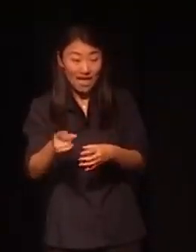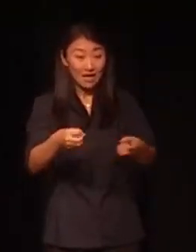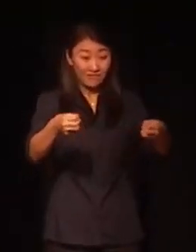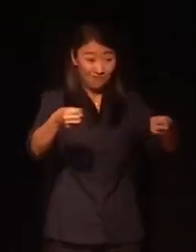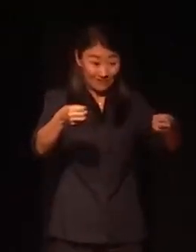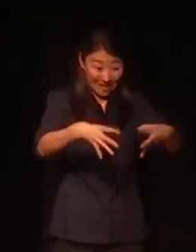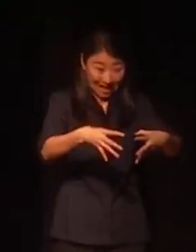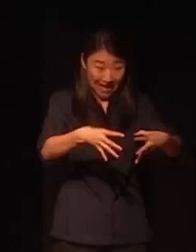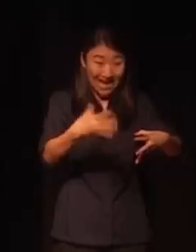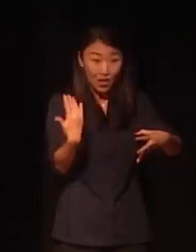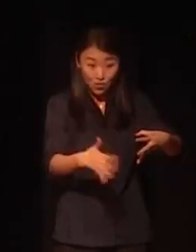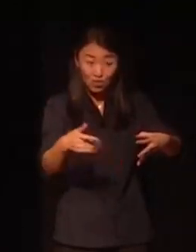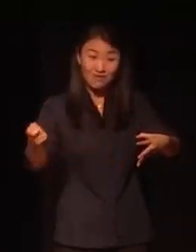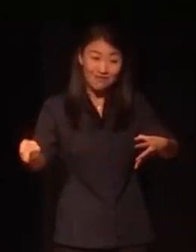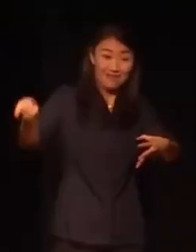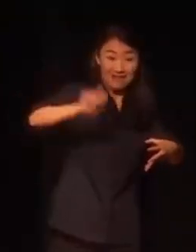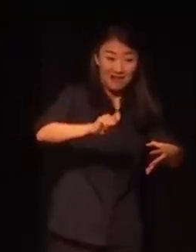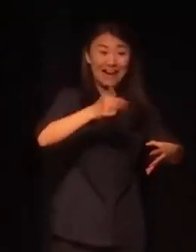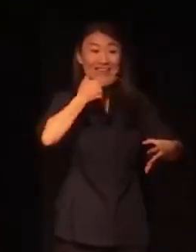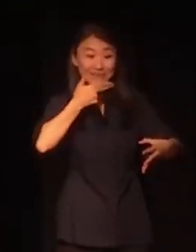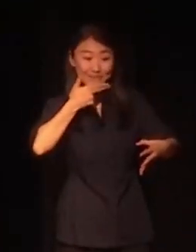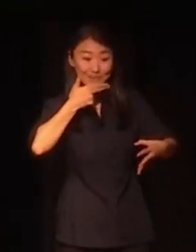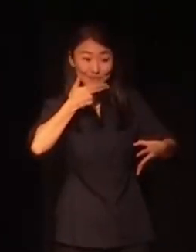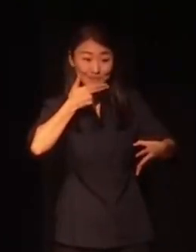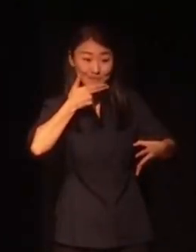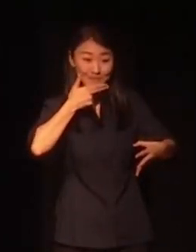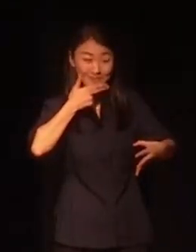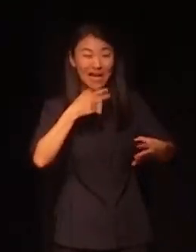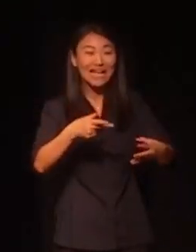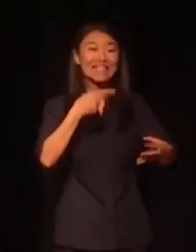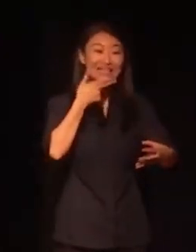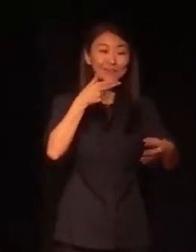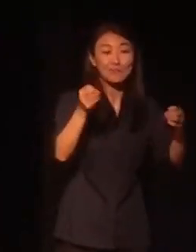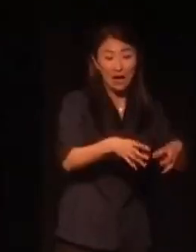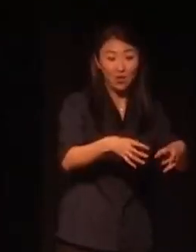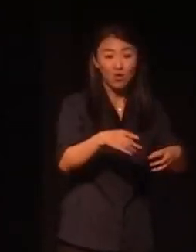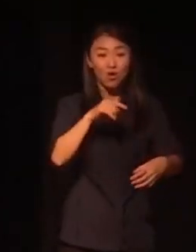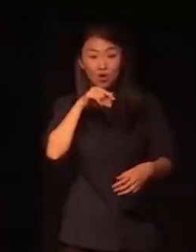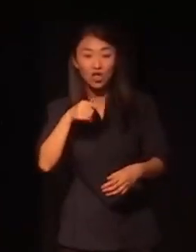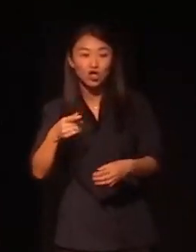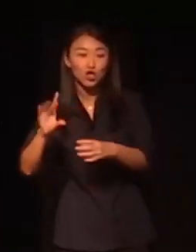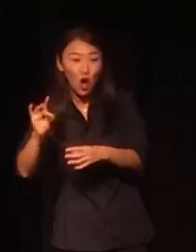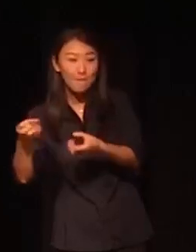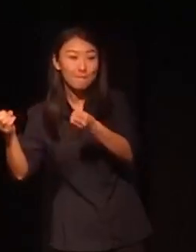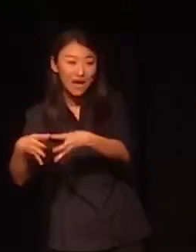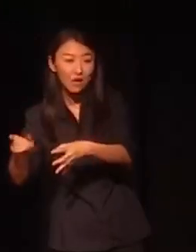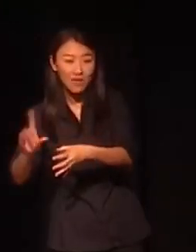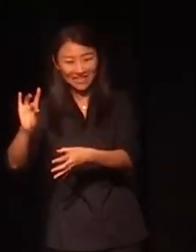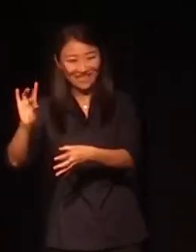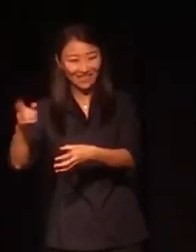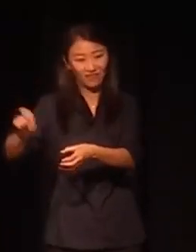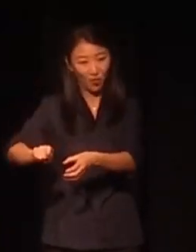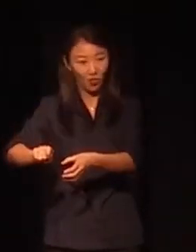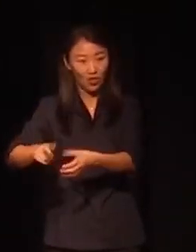put in salt, then it would be yan bao. Okay, I think one dish I like, yan bao you yu